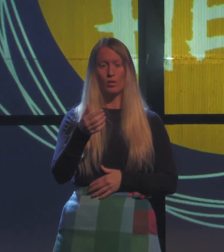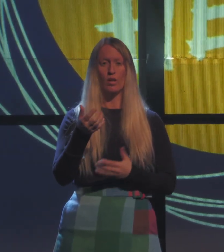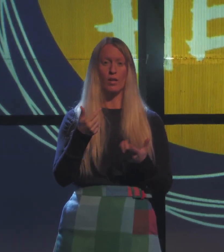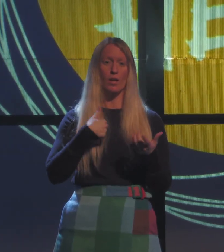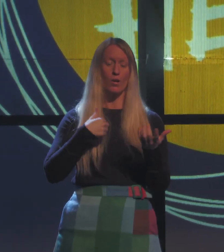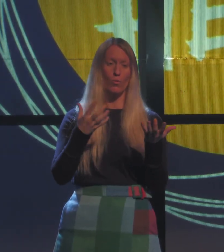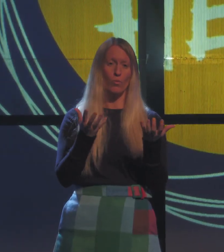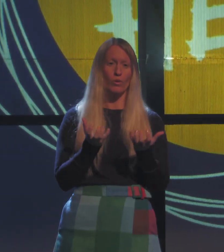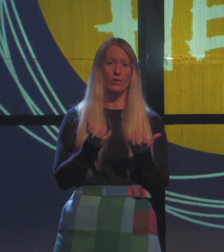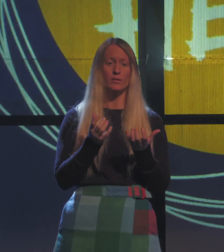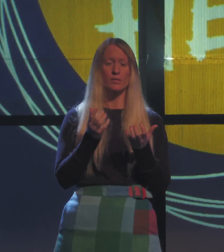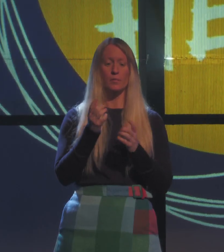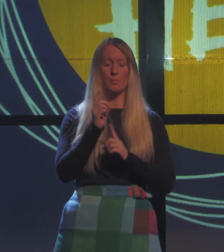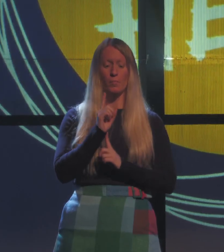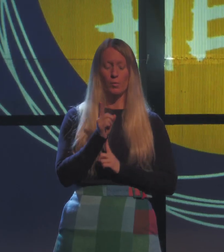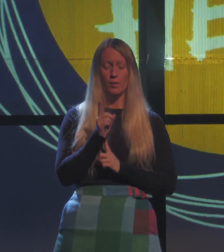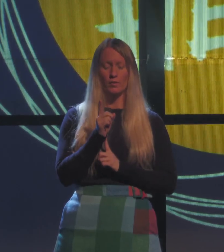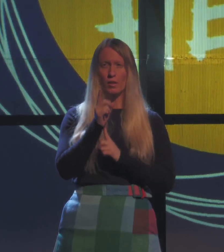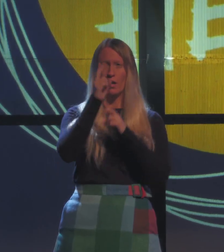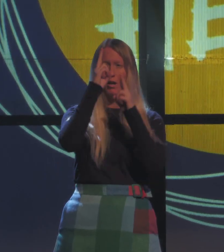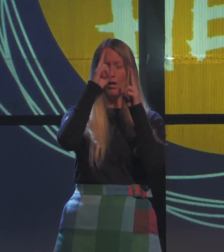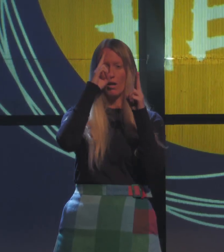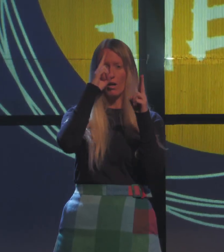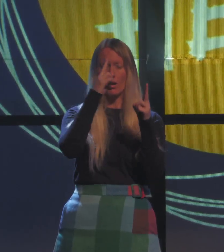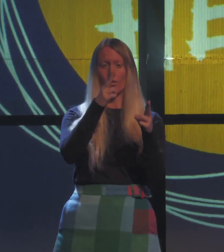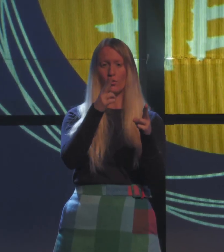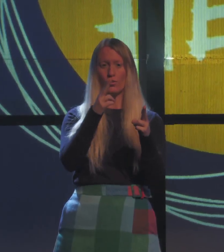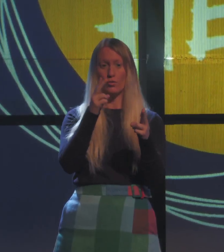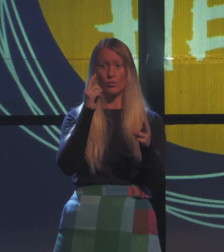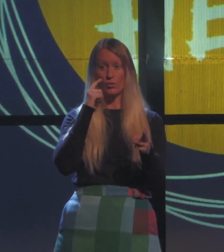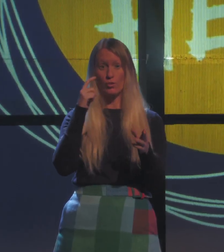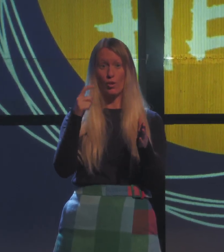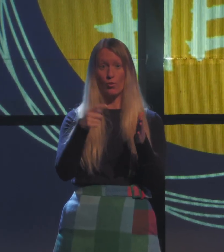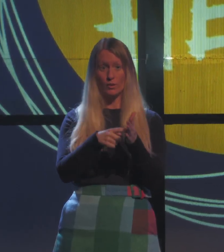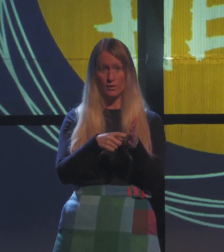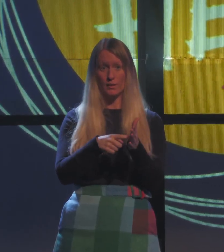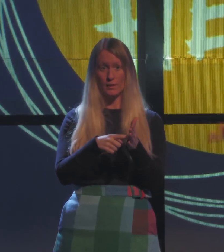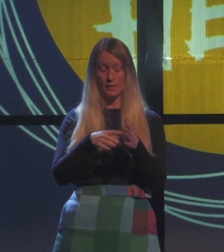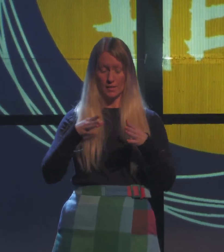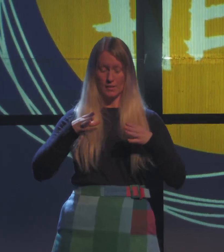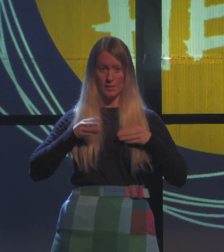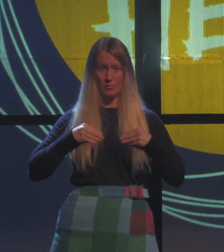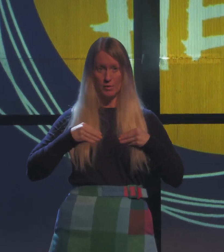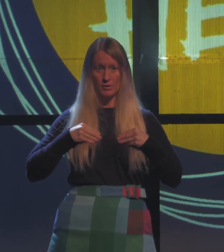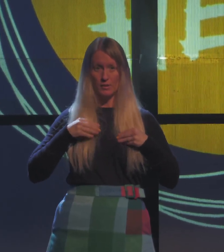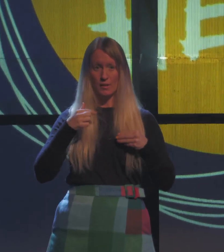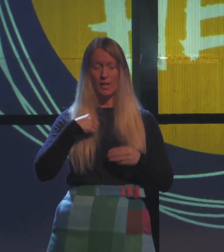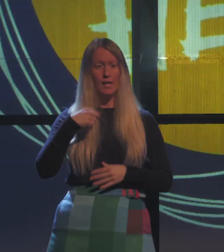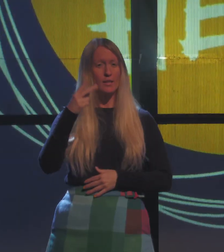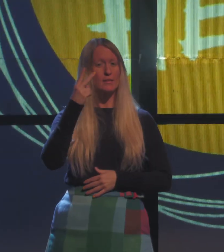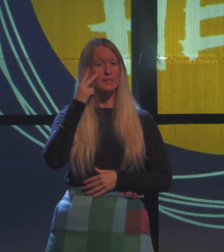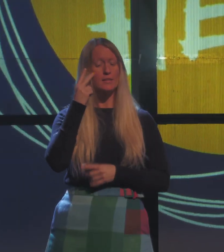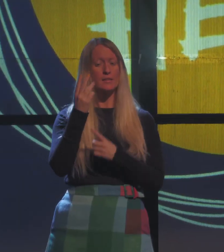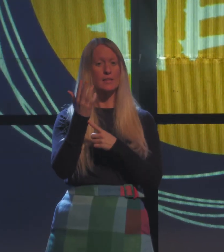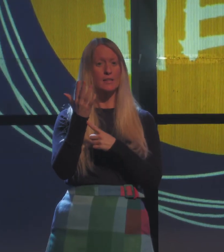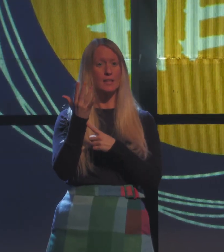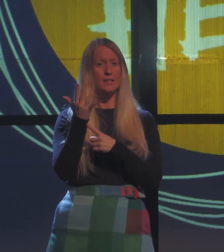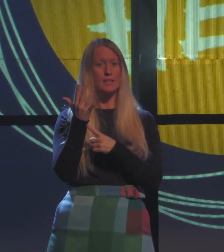honor the noticing that you guys did. I see the candles lit.